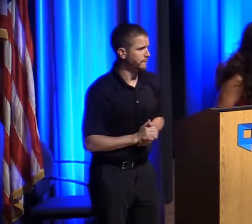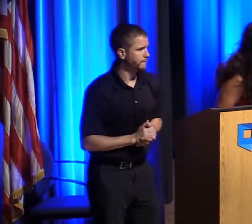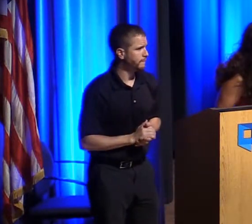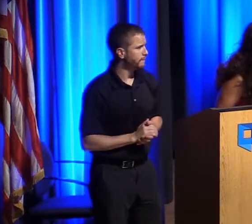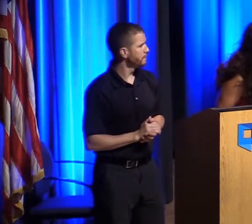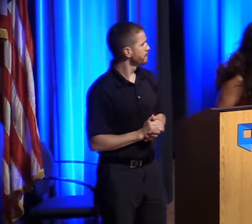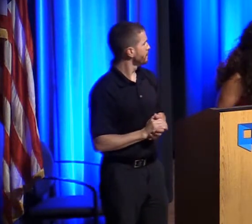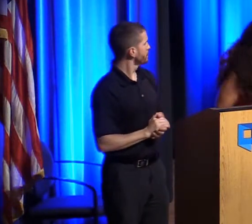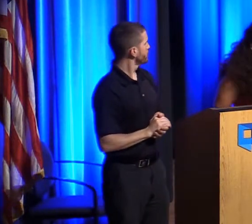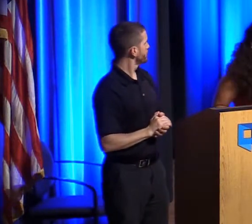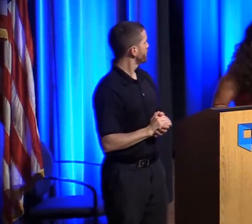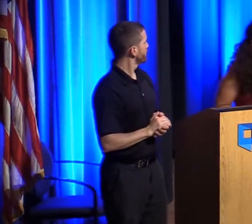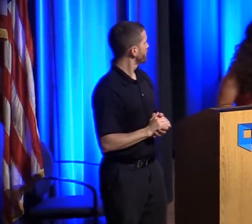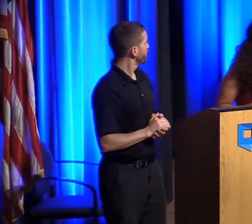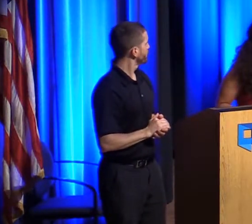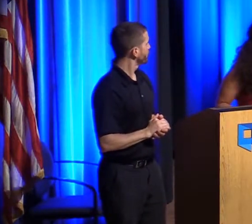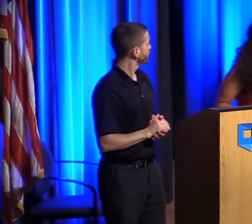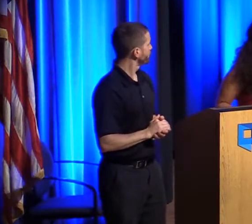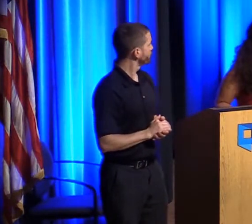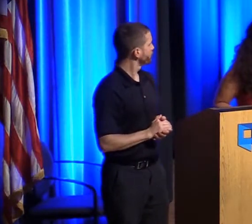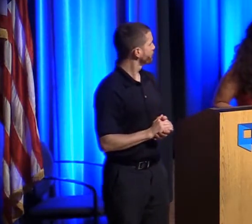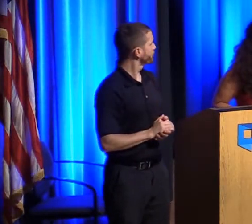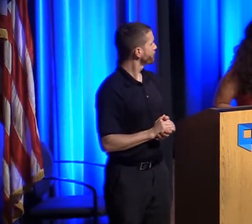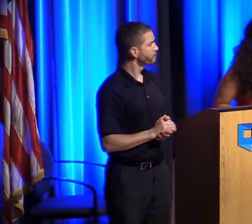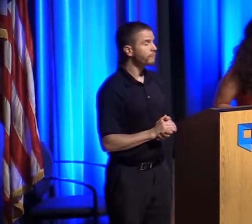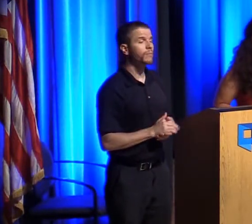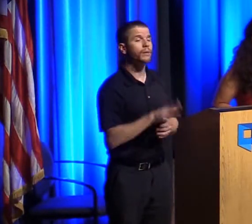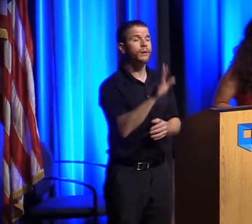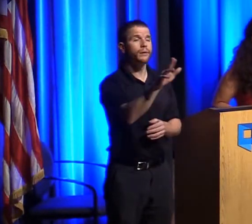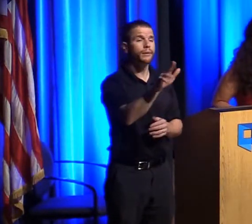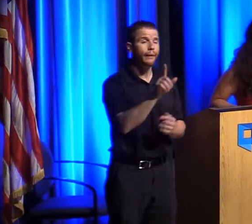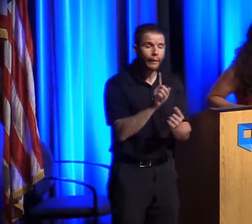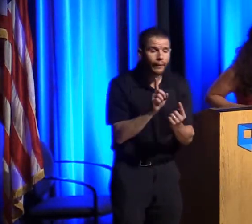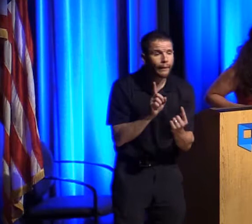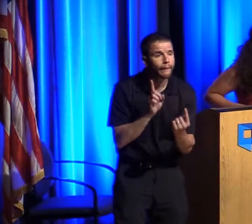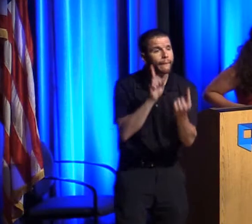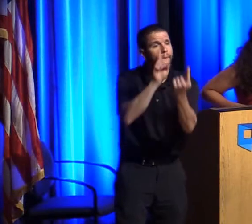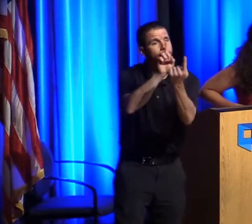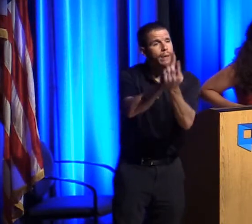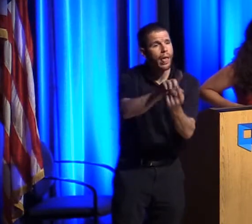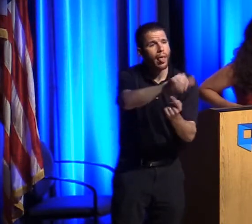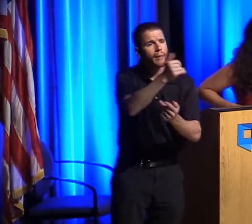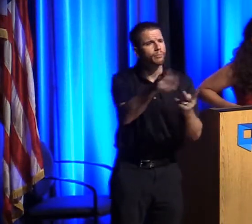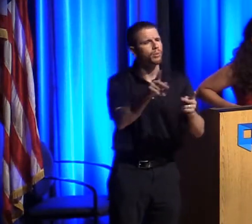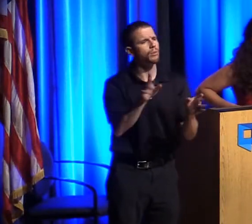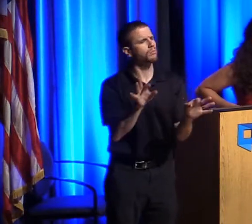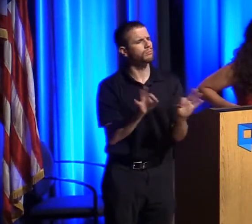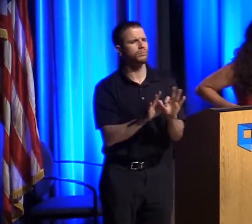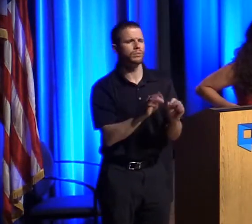do. Approach others with humility. So what does that mean?